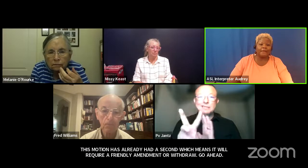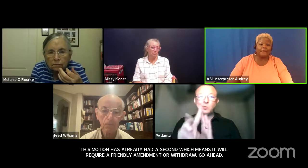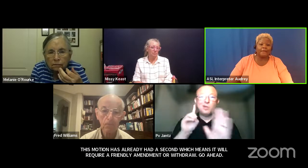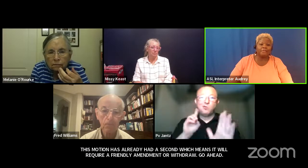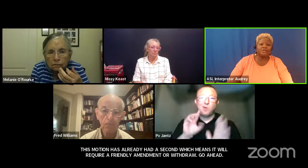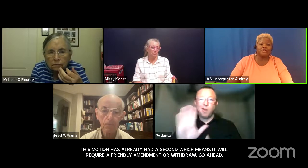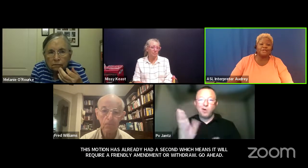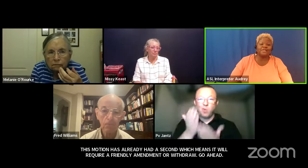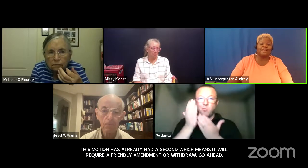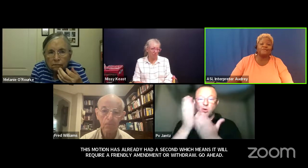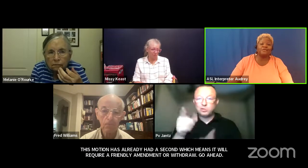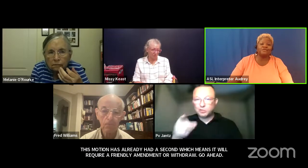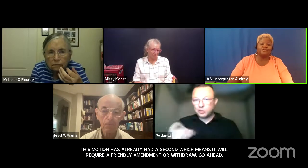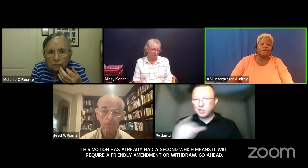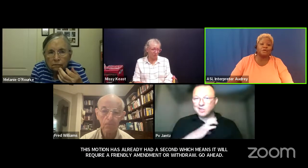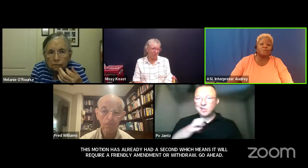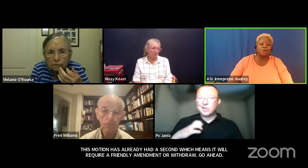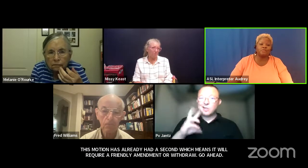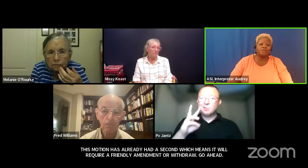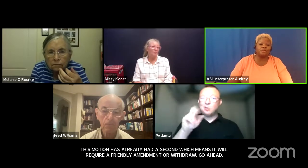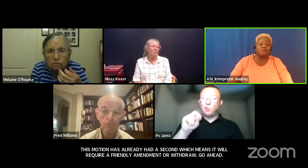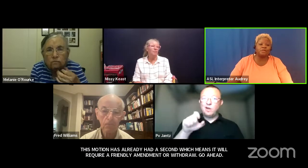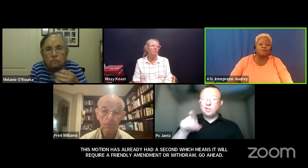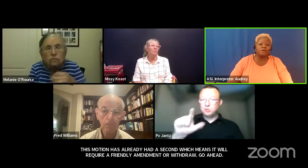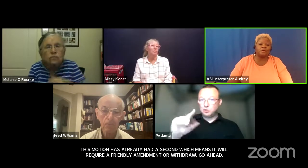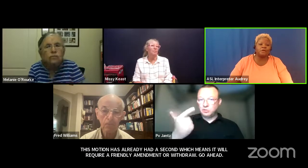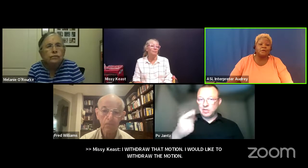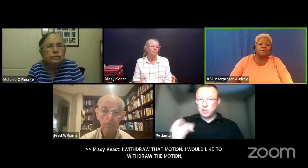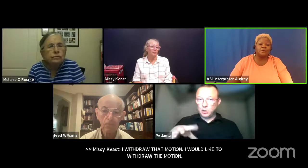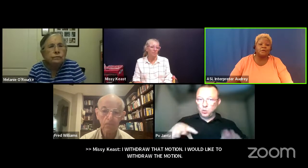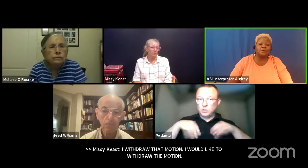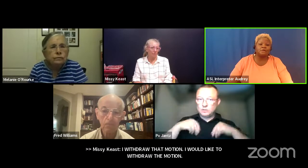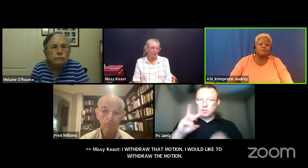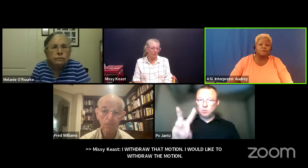Okay, Commissioner Keys have withdrawn her motion.